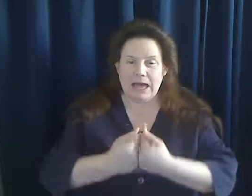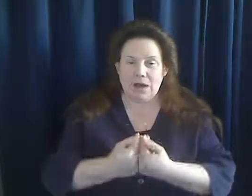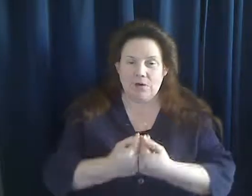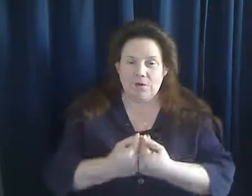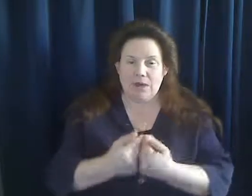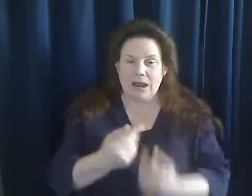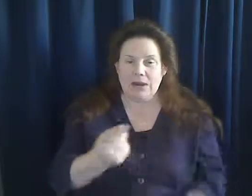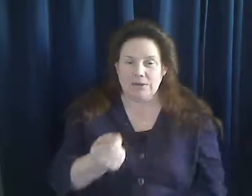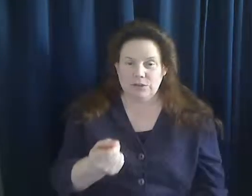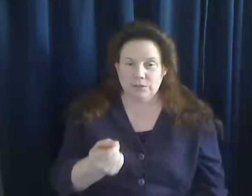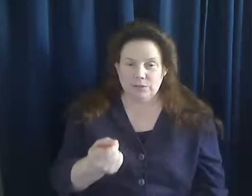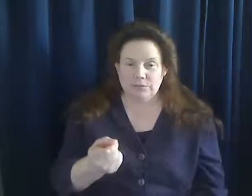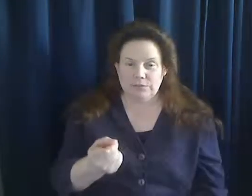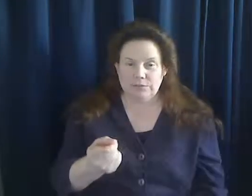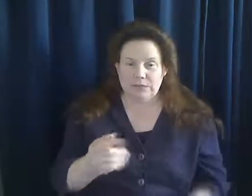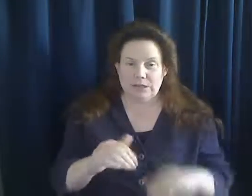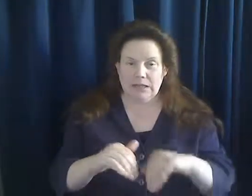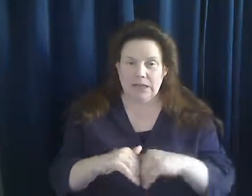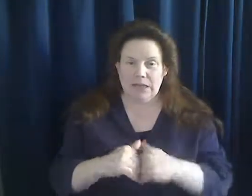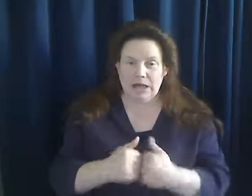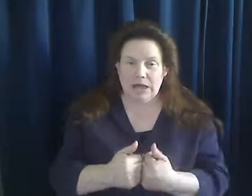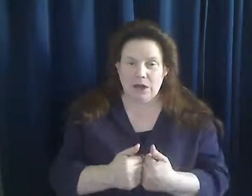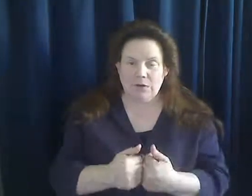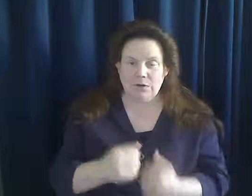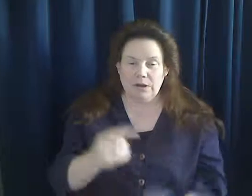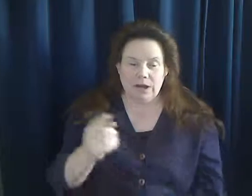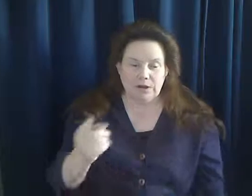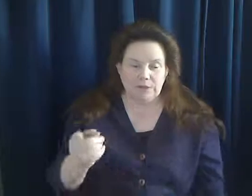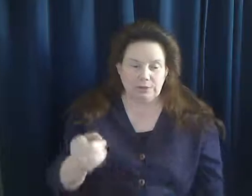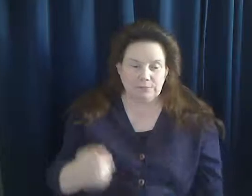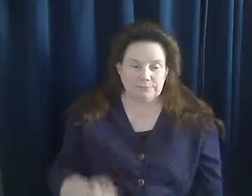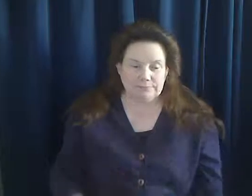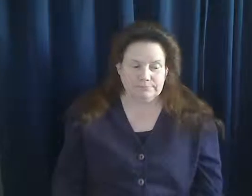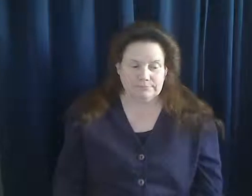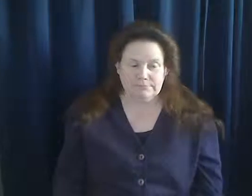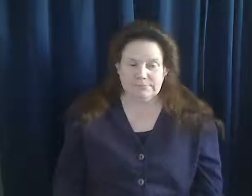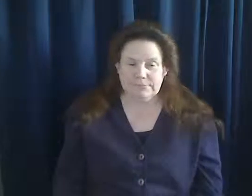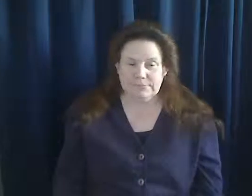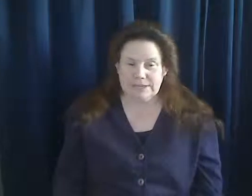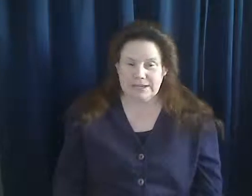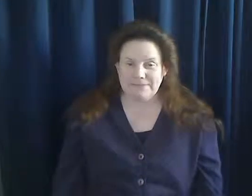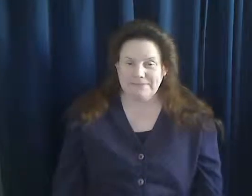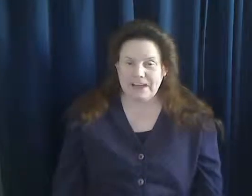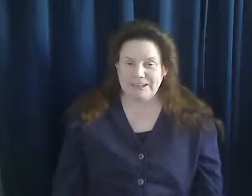How are you? How are you? The sign fine.